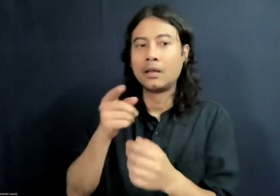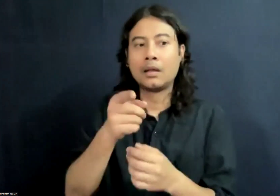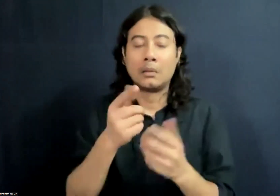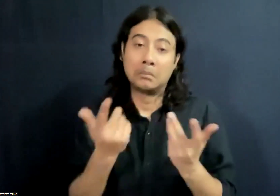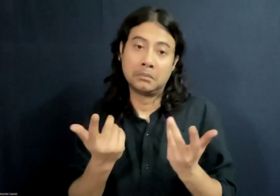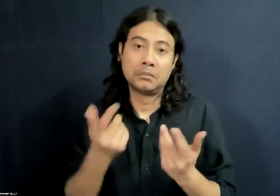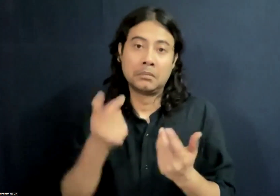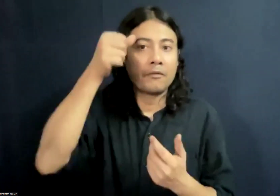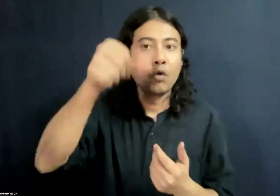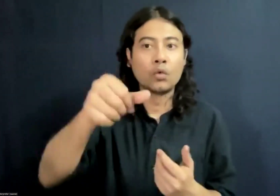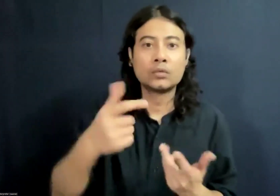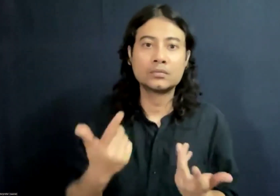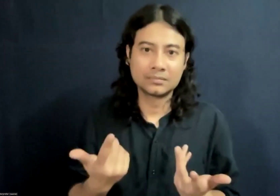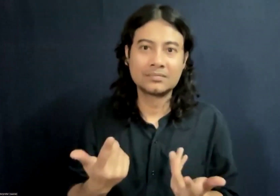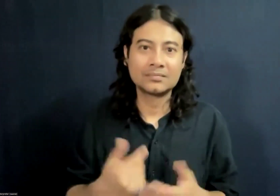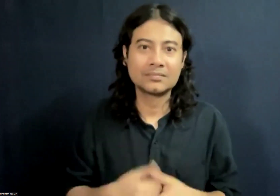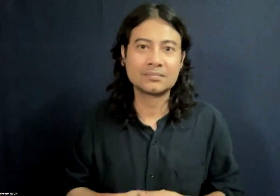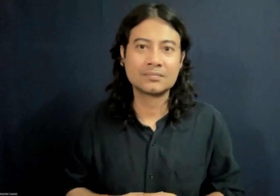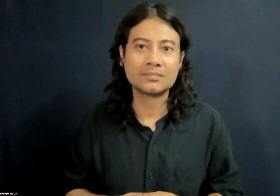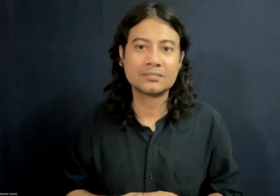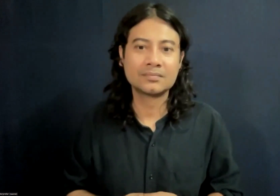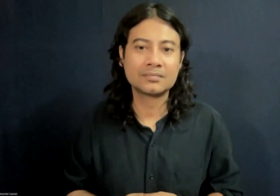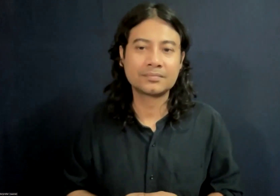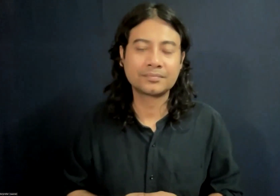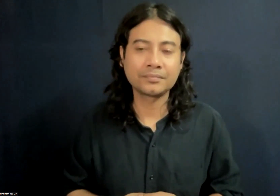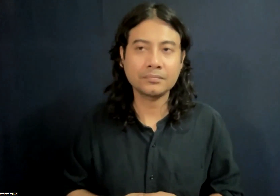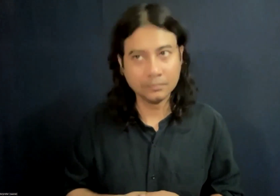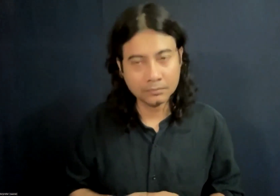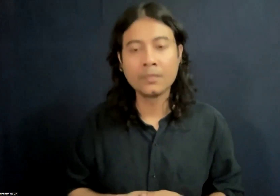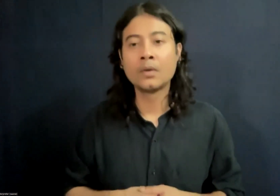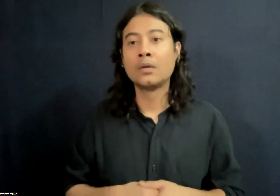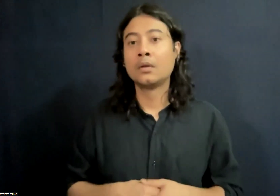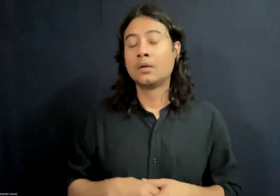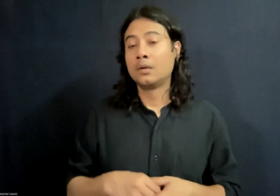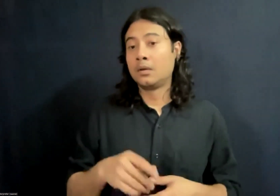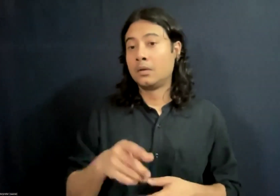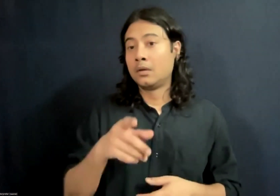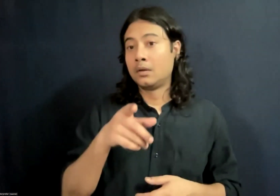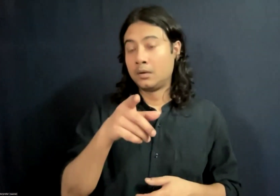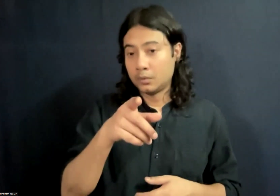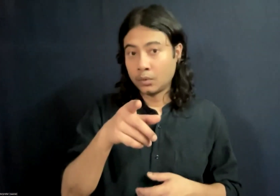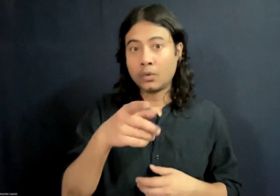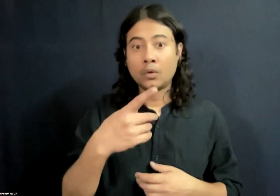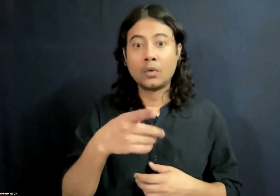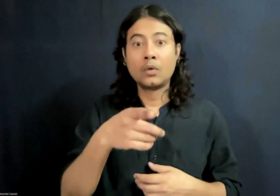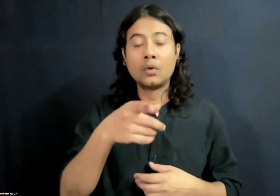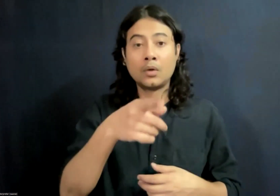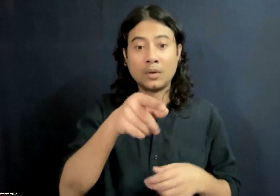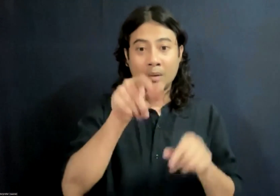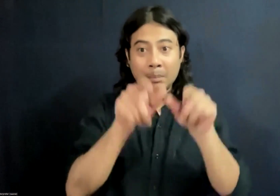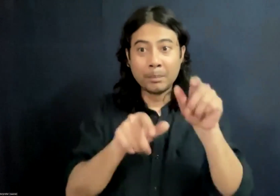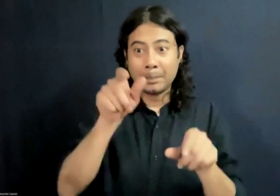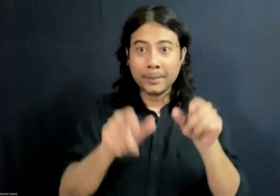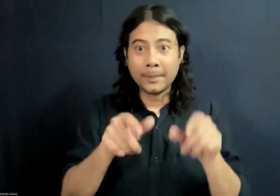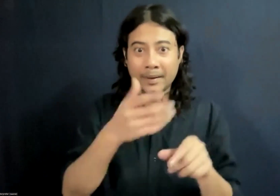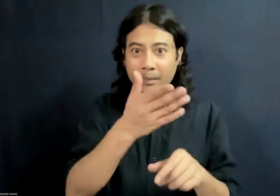uh, you know, we went to the temple and somebody was forcing me to give money. So I have given